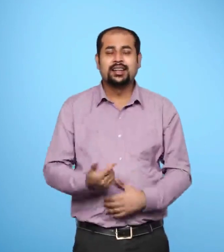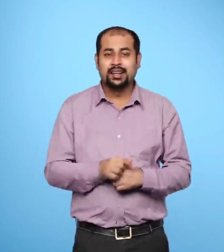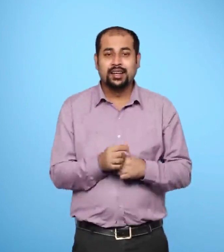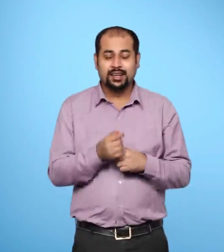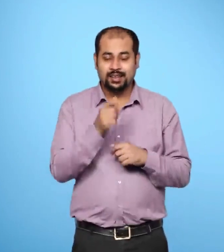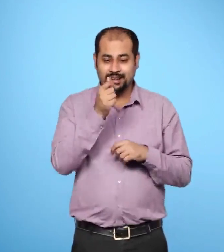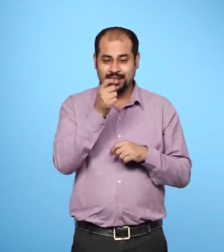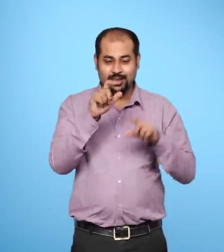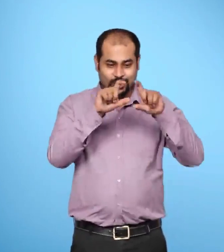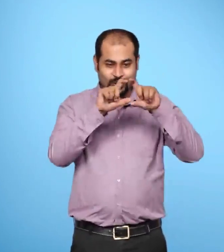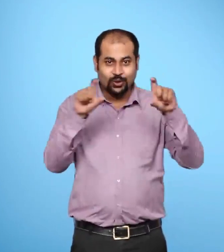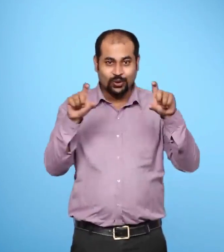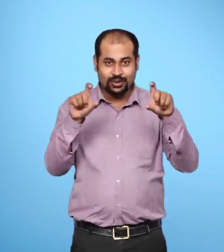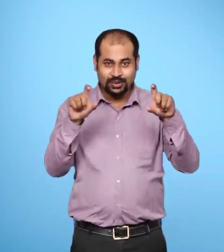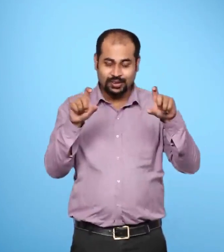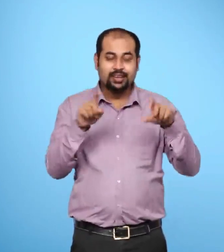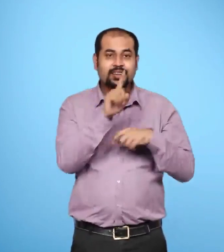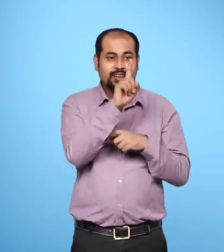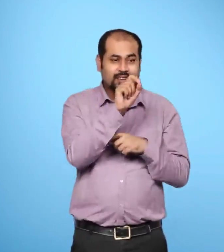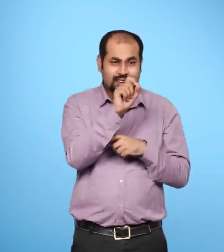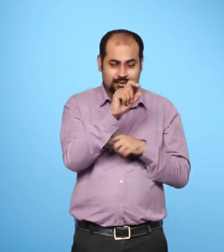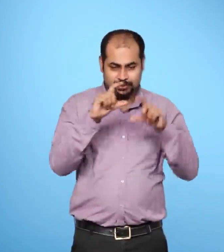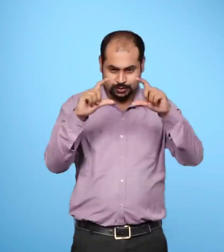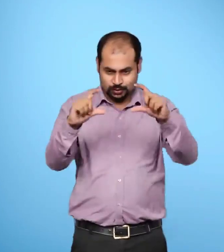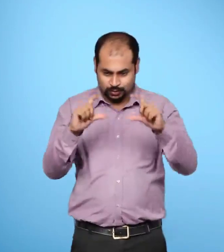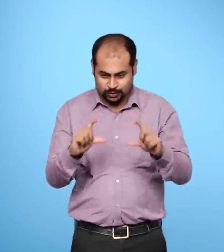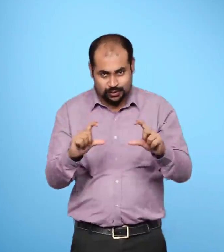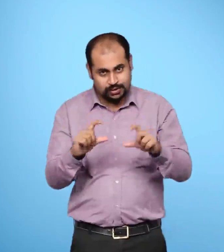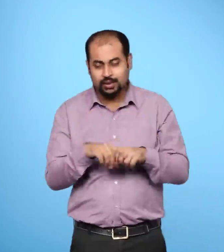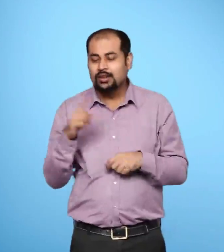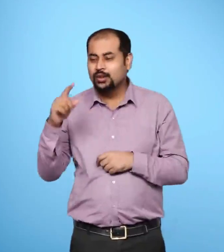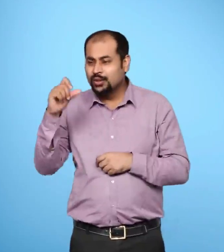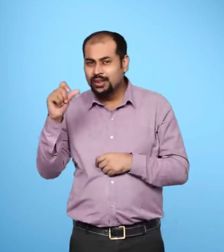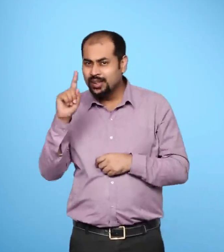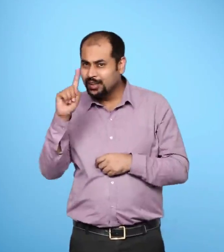and 10 rupee notes and coins of 1 rupee drawn in front of her.